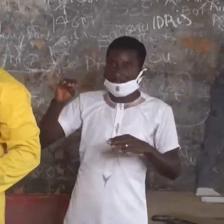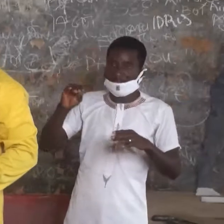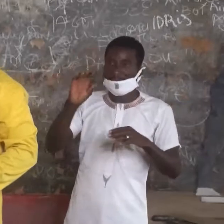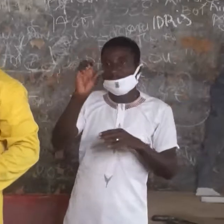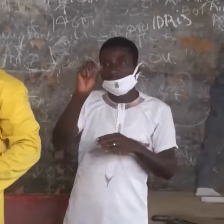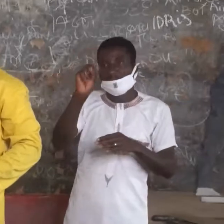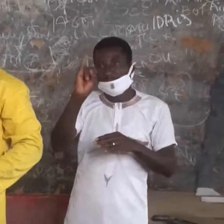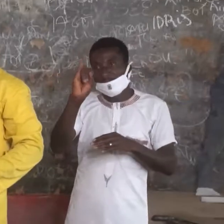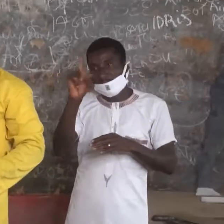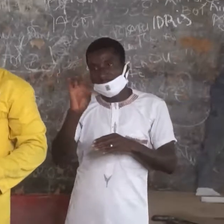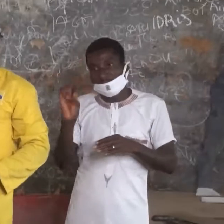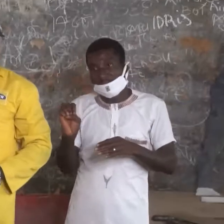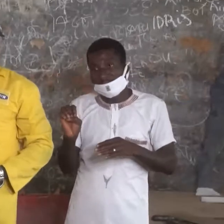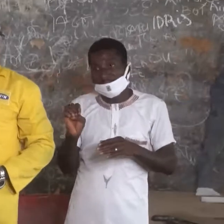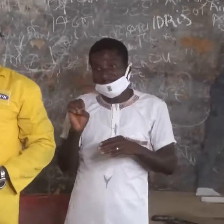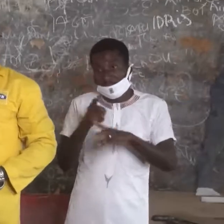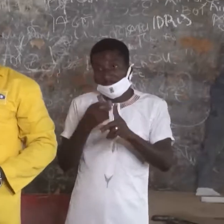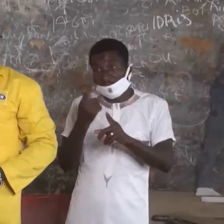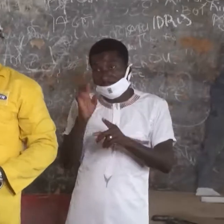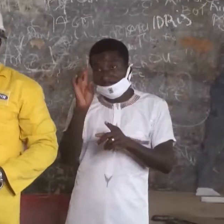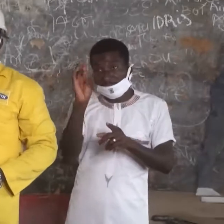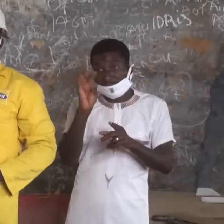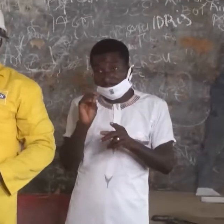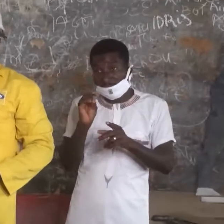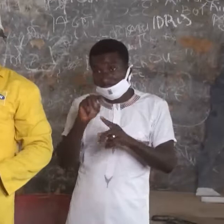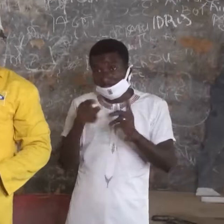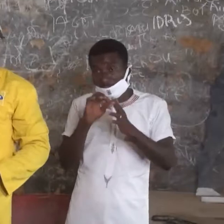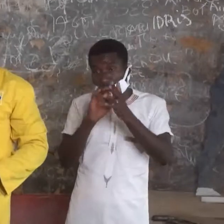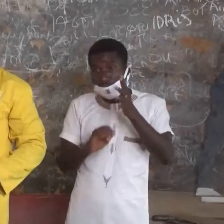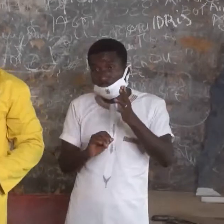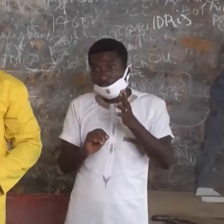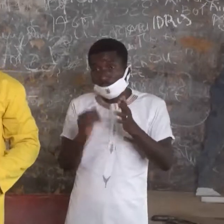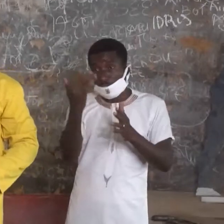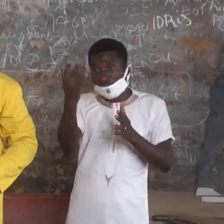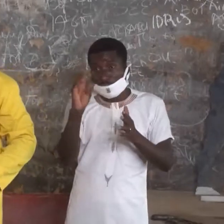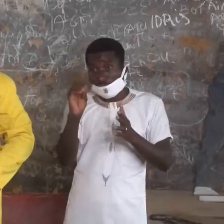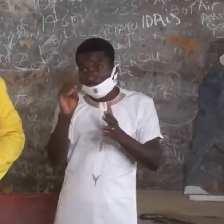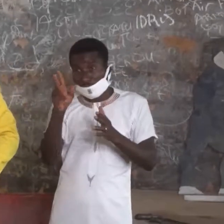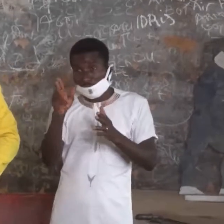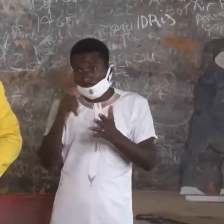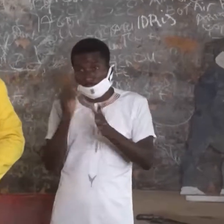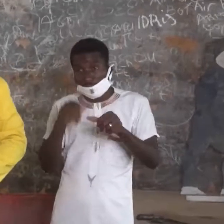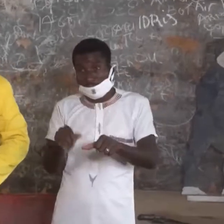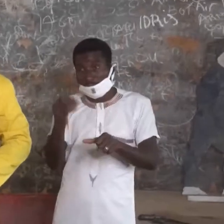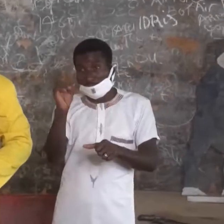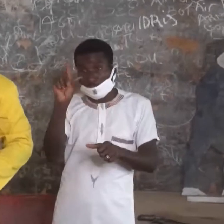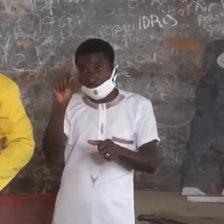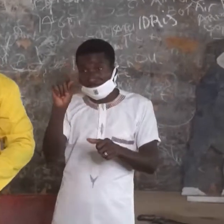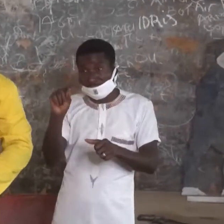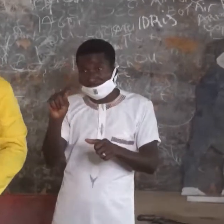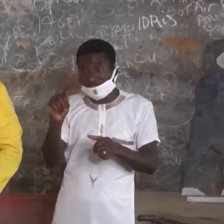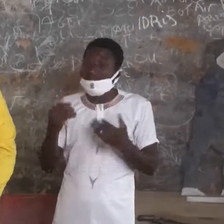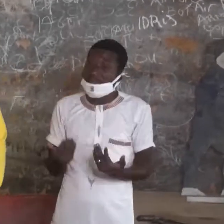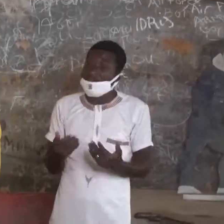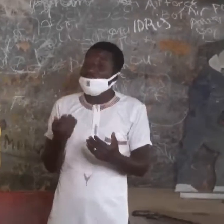Now, from 70, when you deduct 50, you are sure of leaving 20. Now,